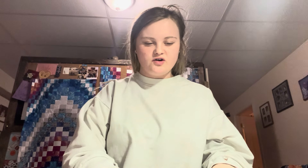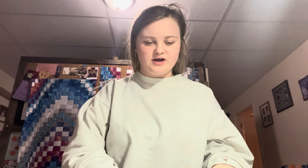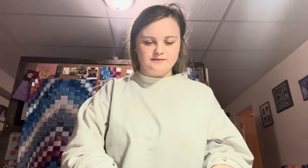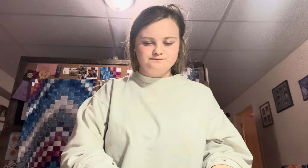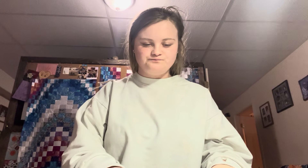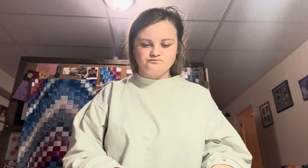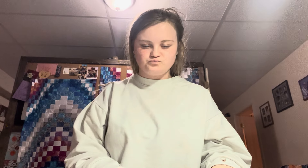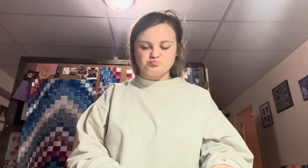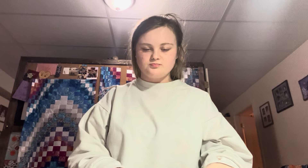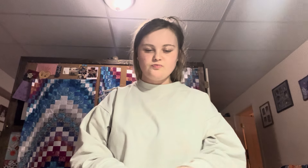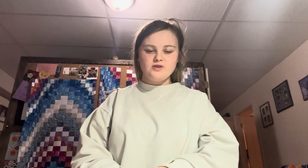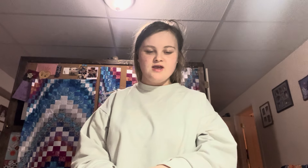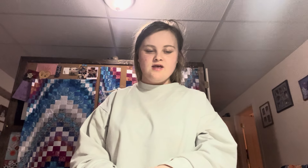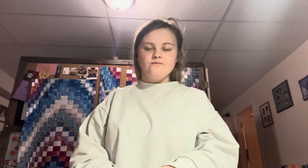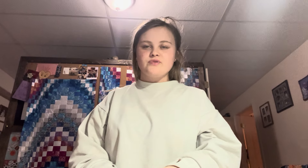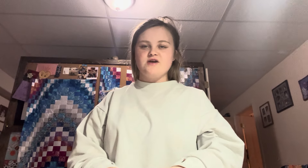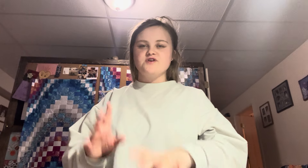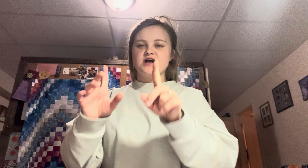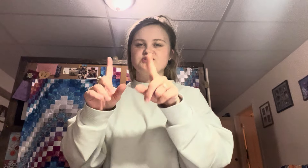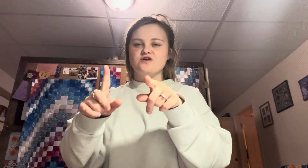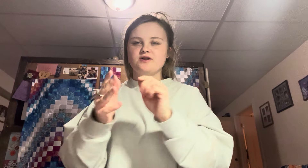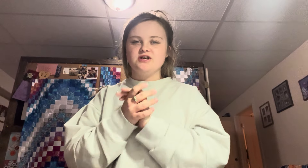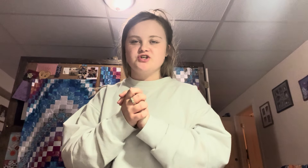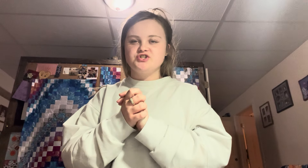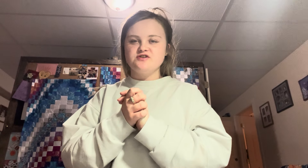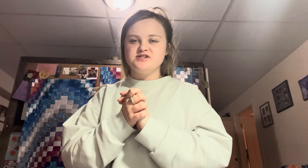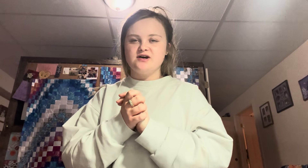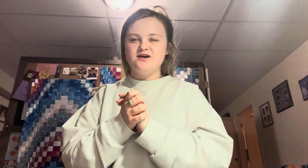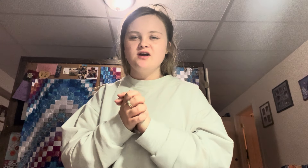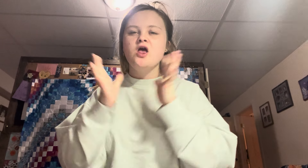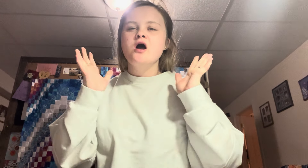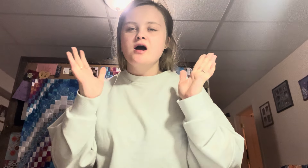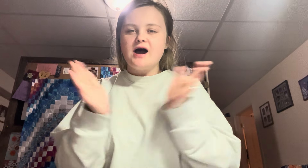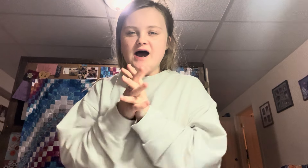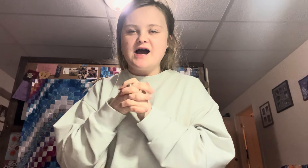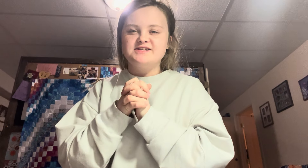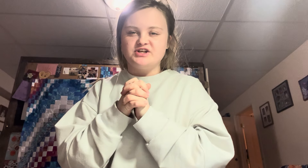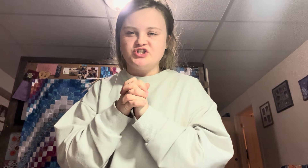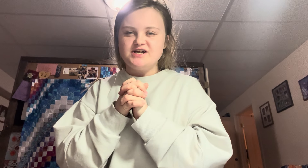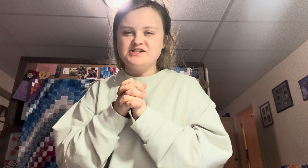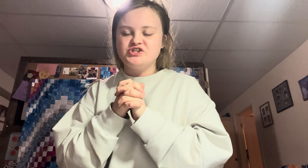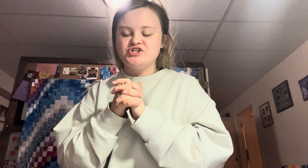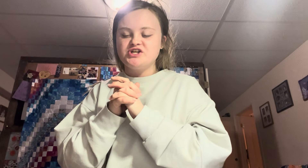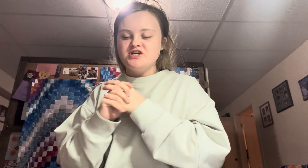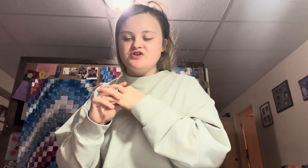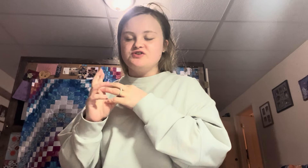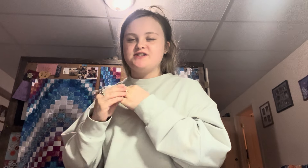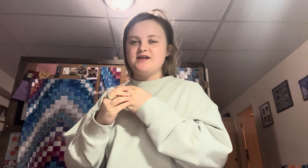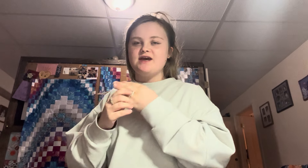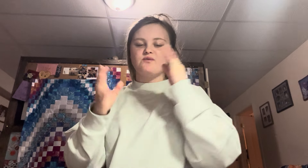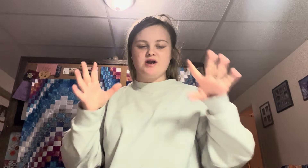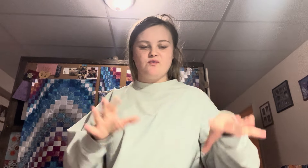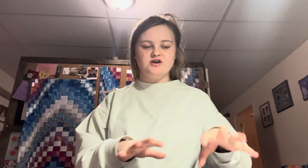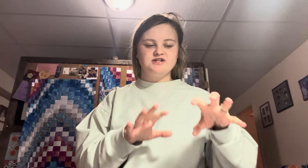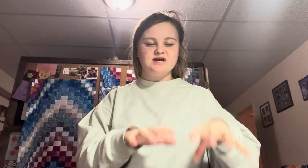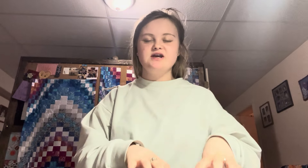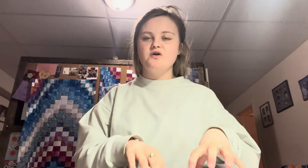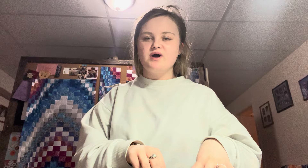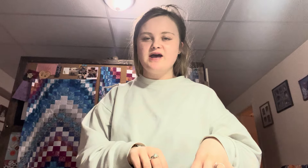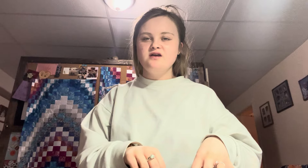right. If you guys know the lyrics to the song, I suggest you sing it. And what I want you to take away